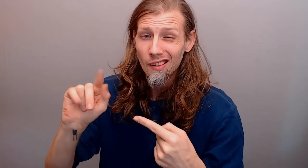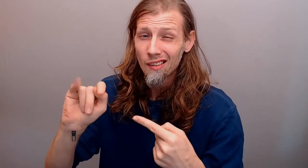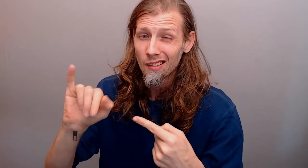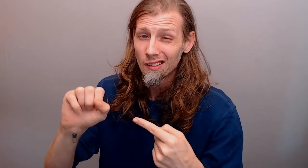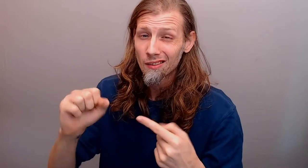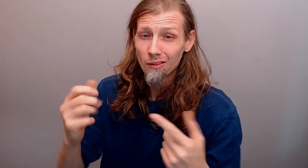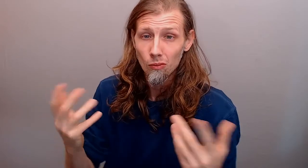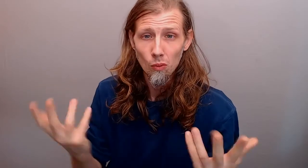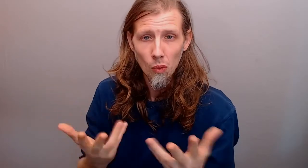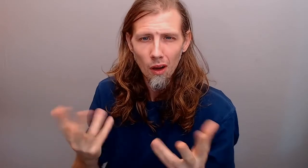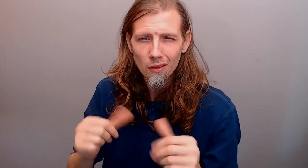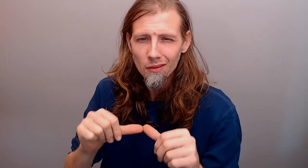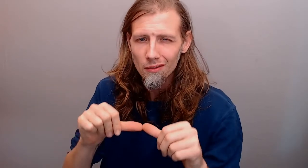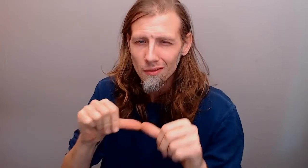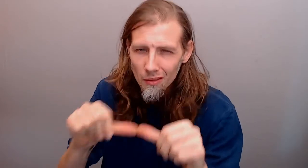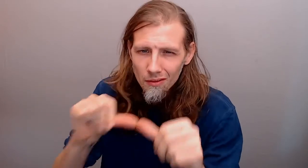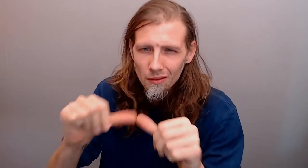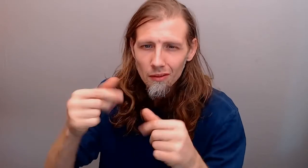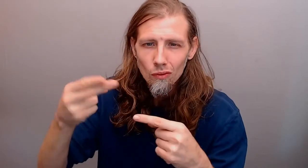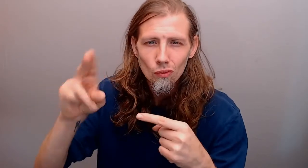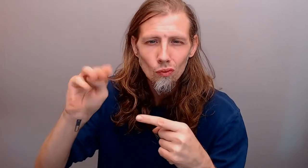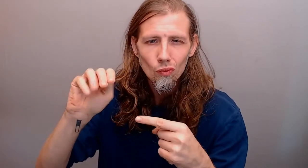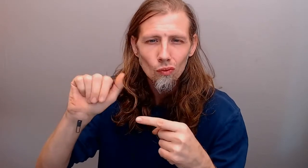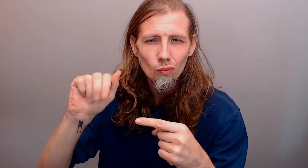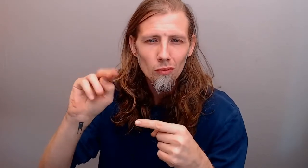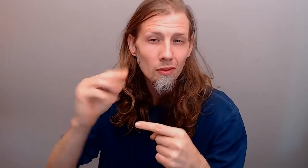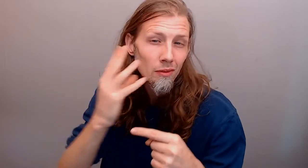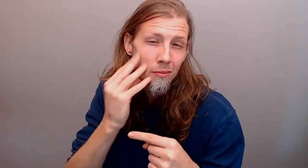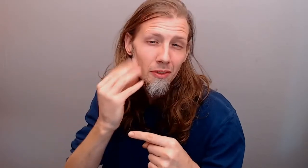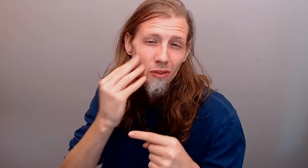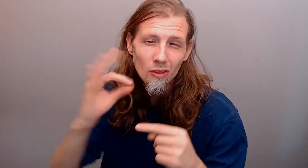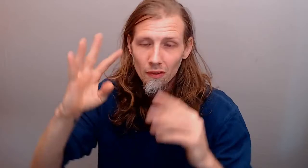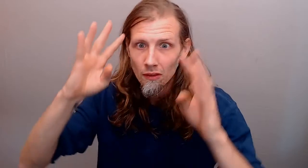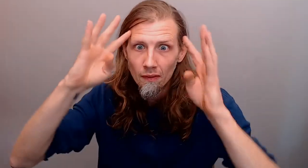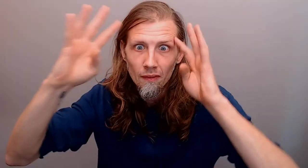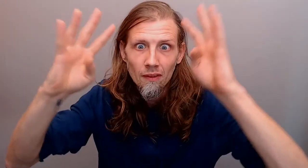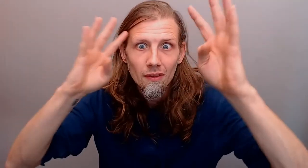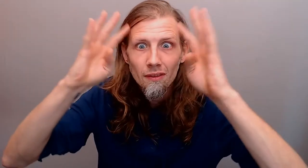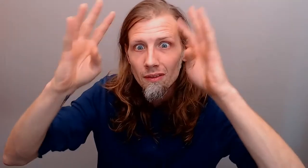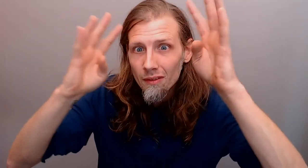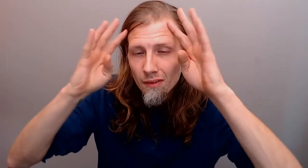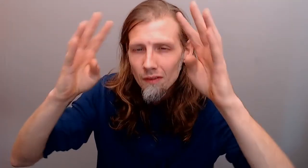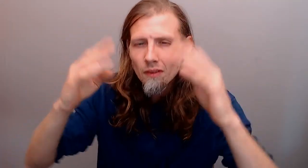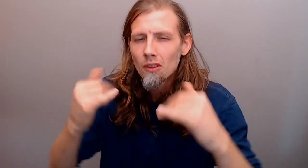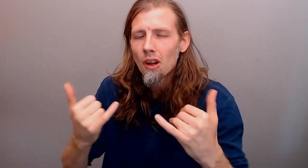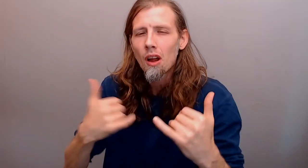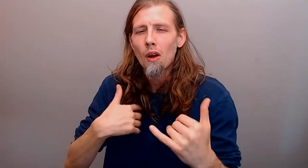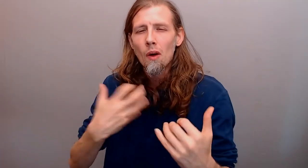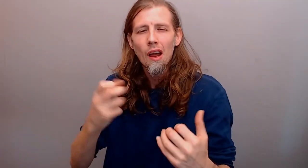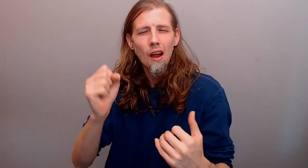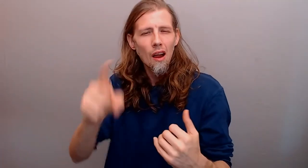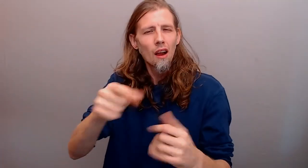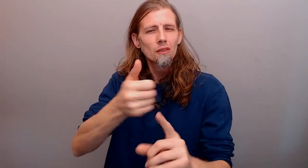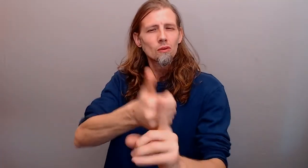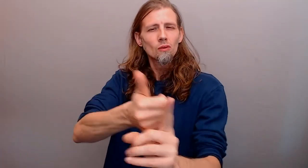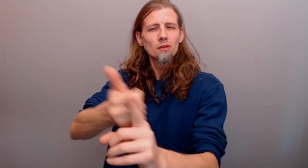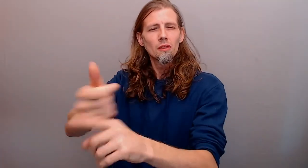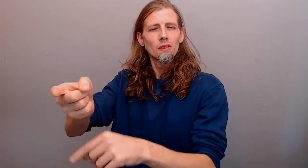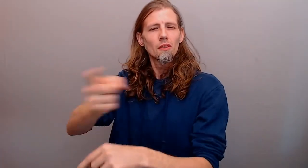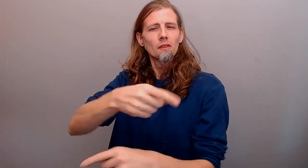is an artist inside of each of us that is a constant in the human experience, to create. Ask